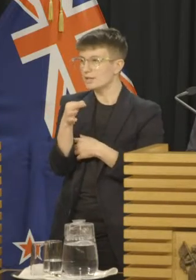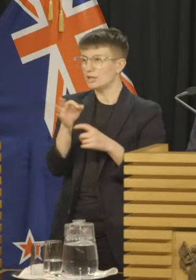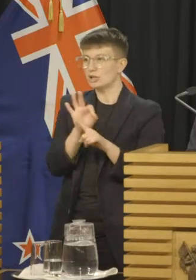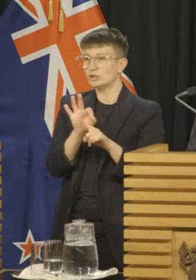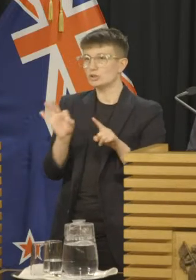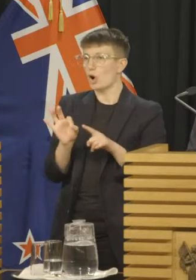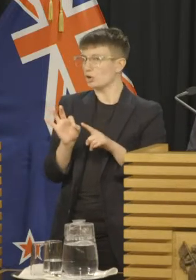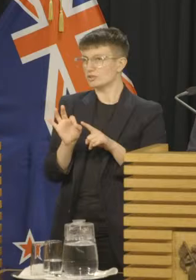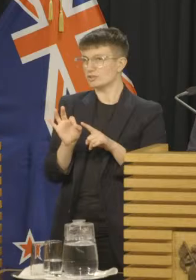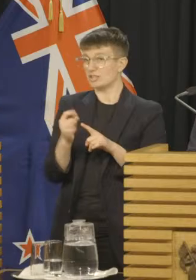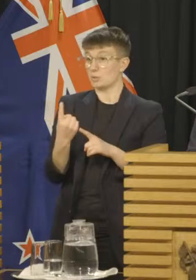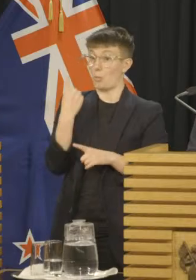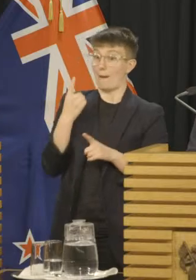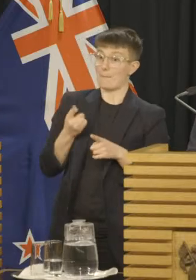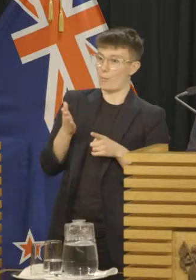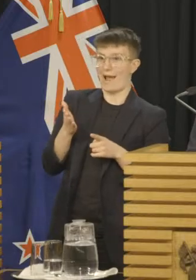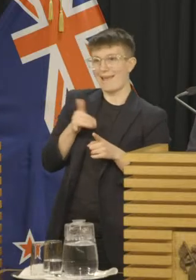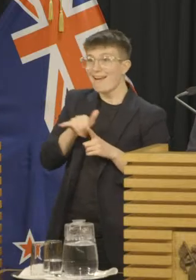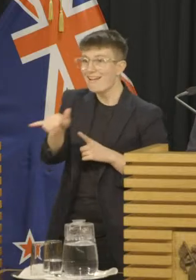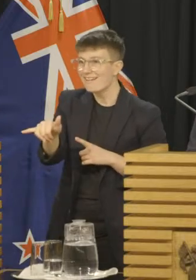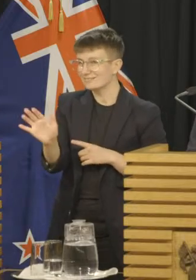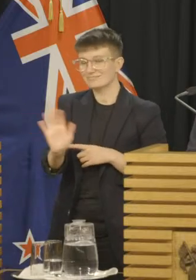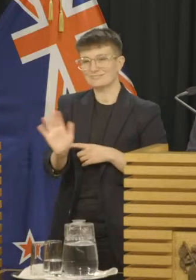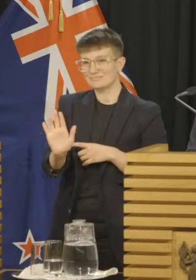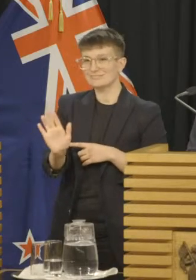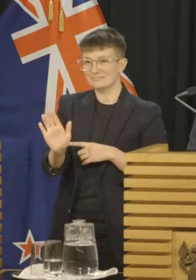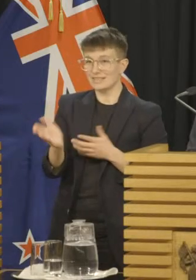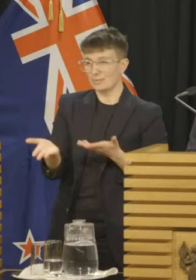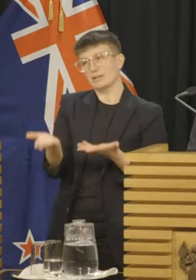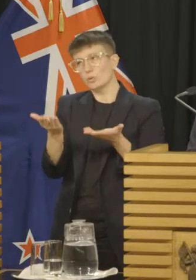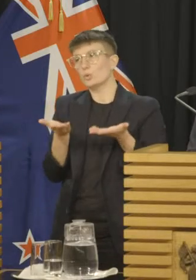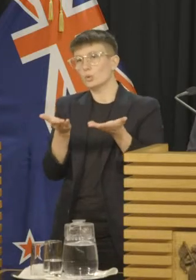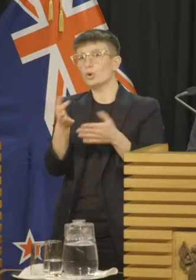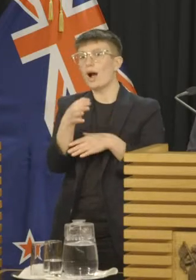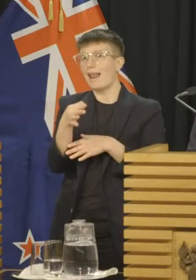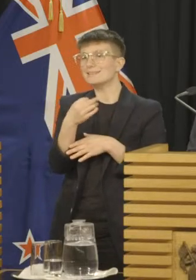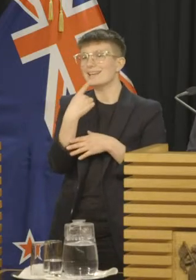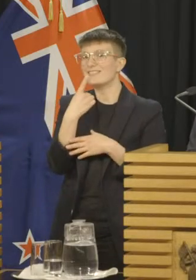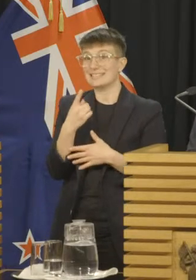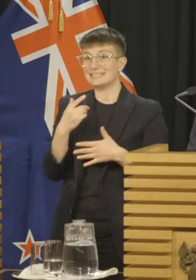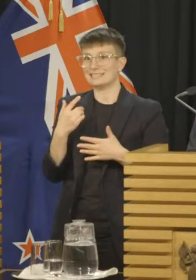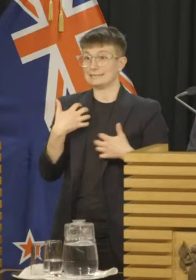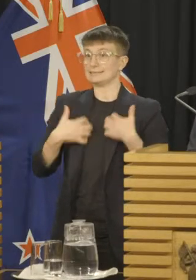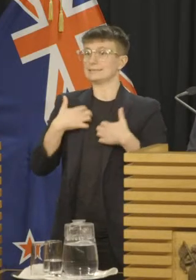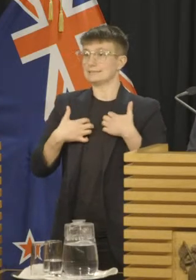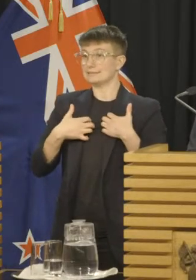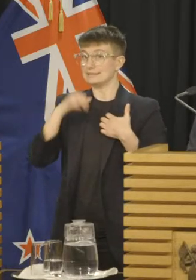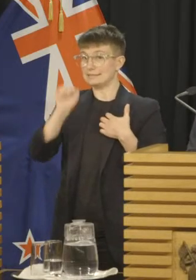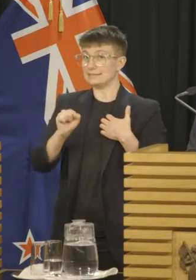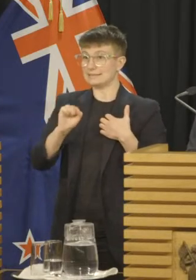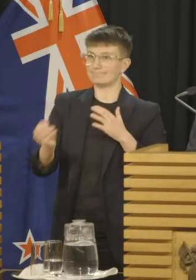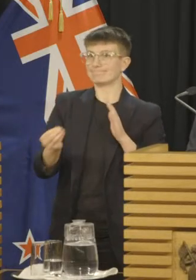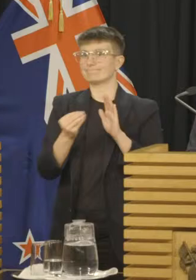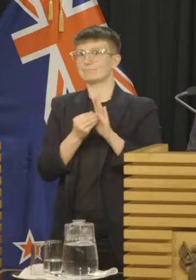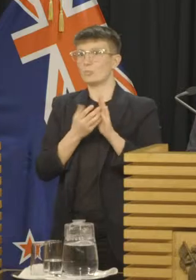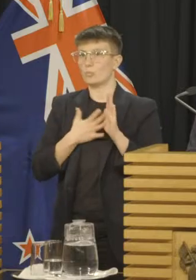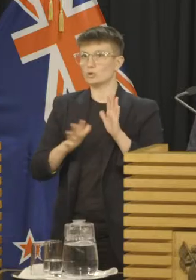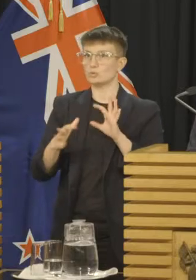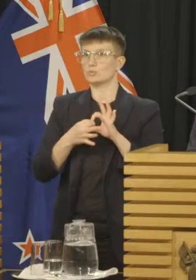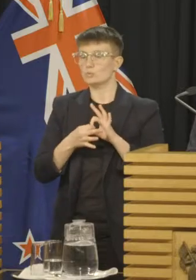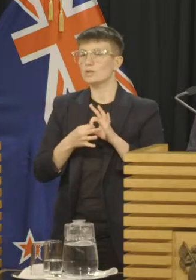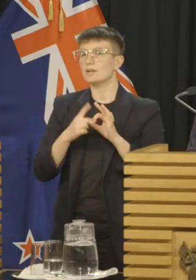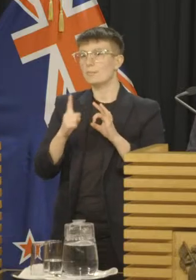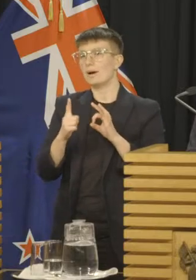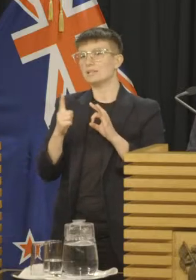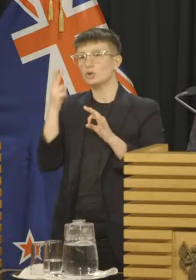up to those countries. Obviously, Cook Islands have expressed that they're very keen. Niue, I think, have some of their own